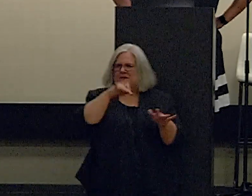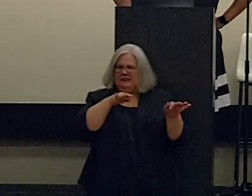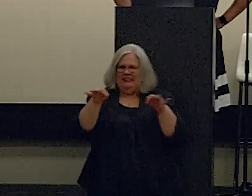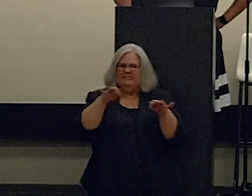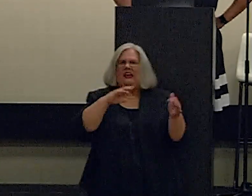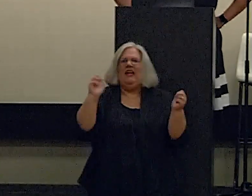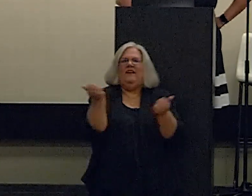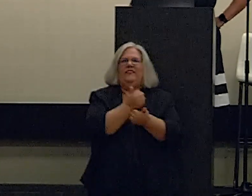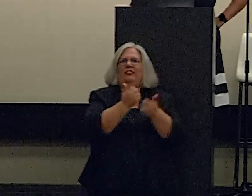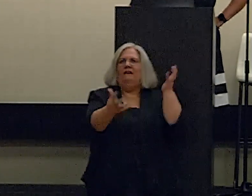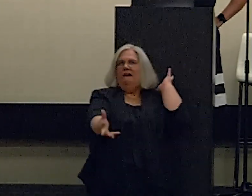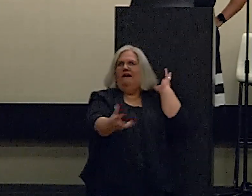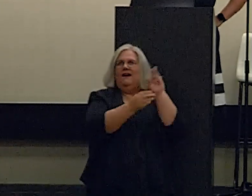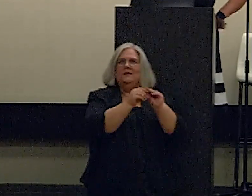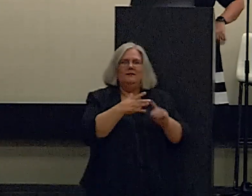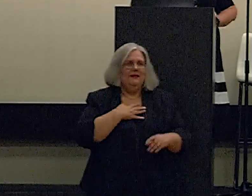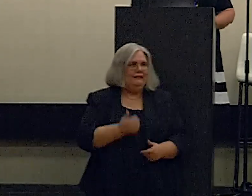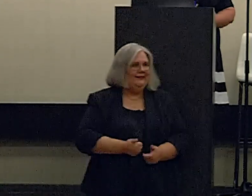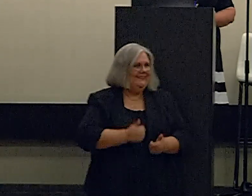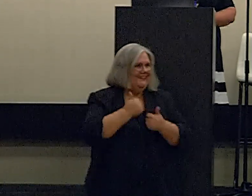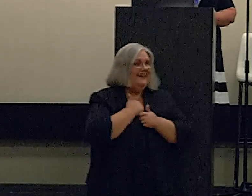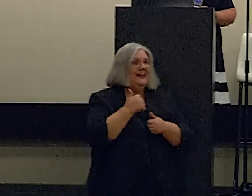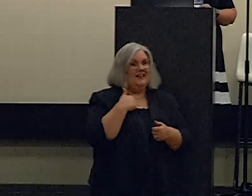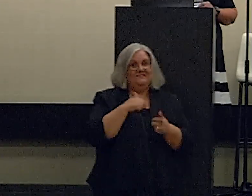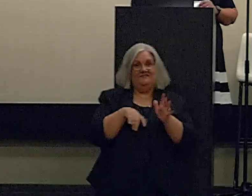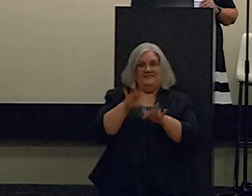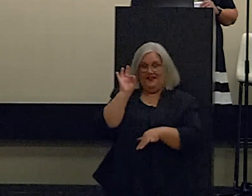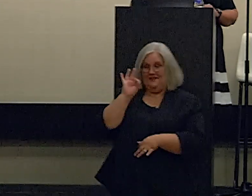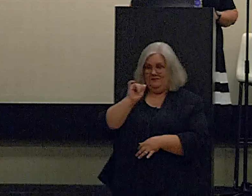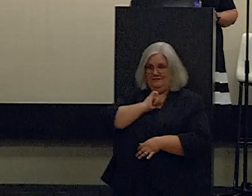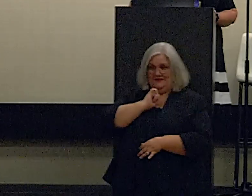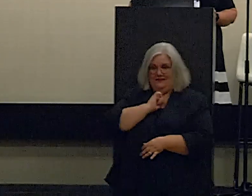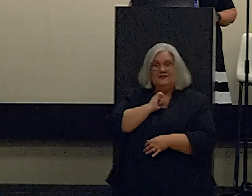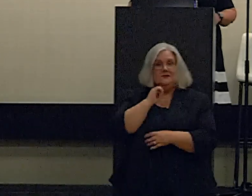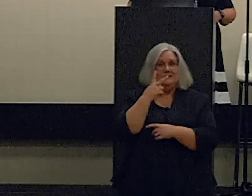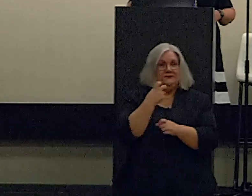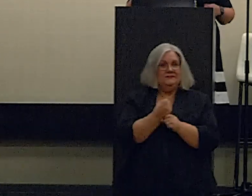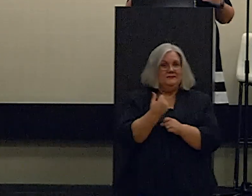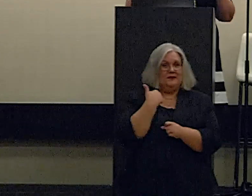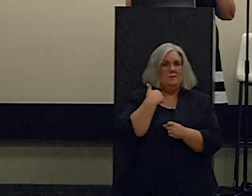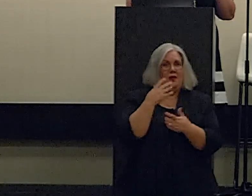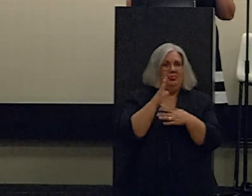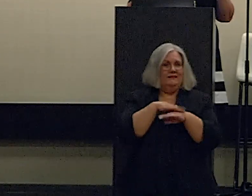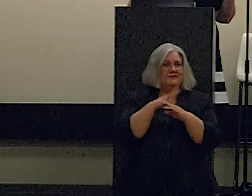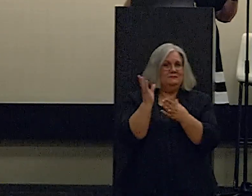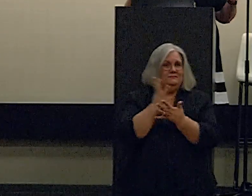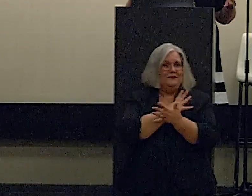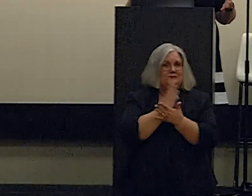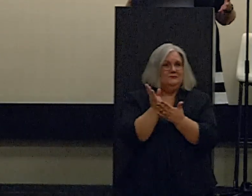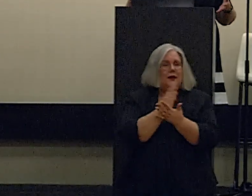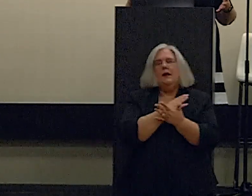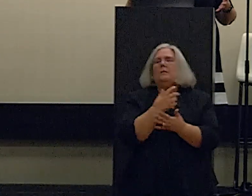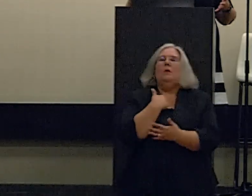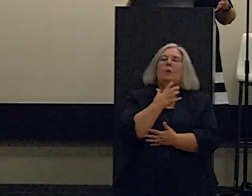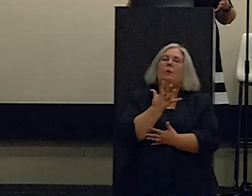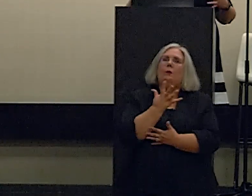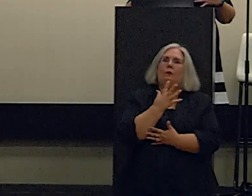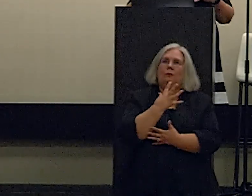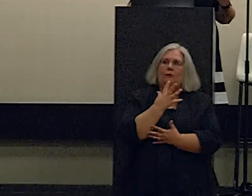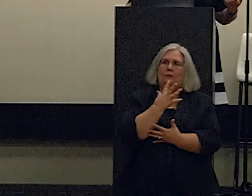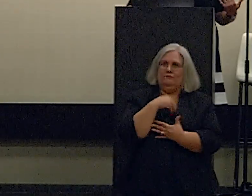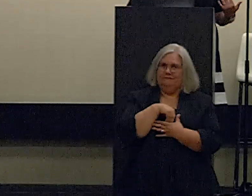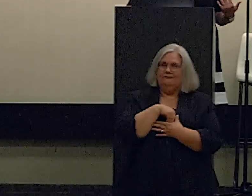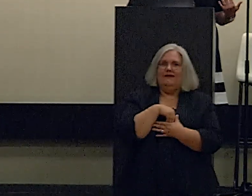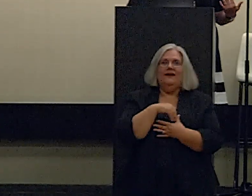everything. I found out about 2 years ago that I'm on the spectrum, and it wildly opened my eyes